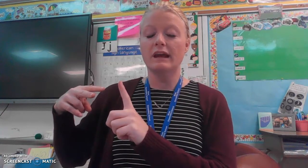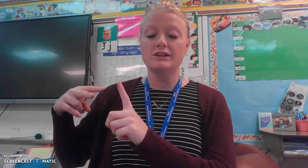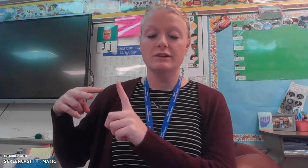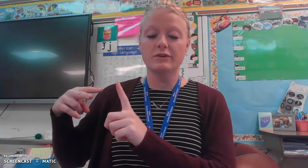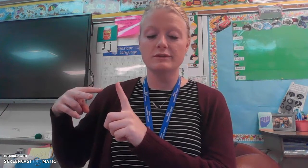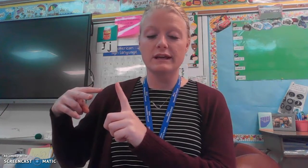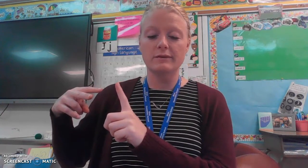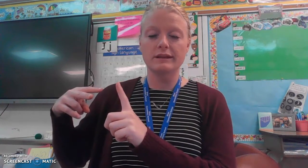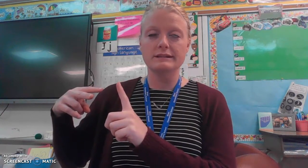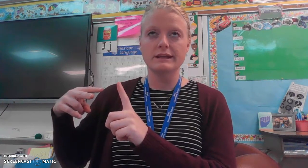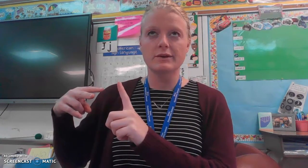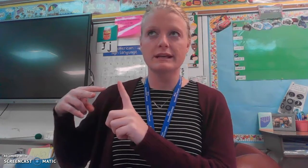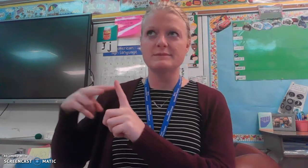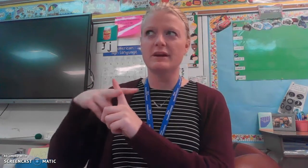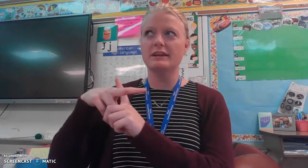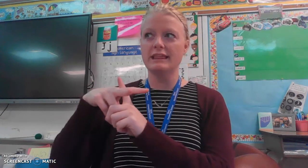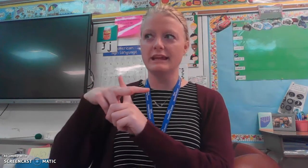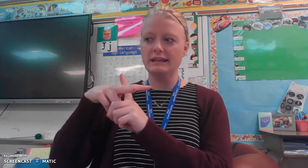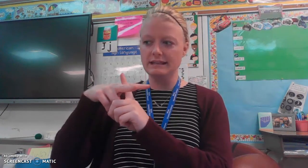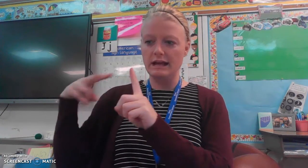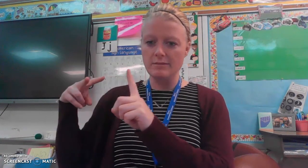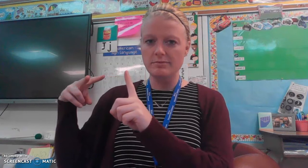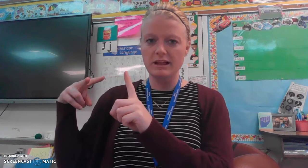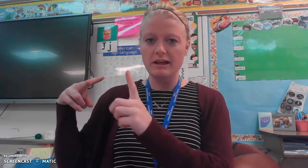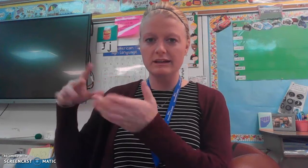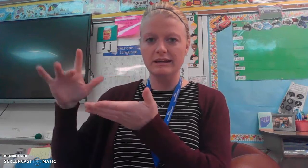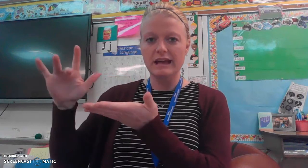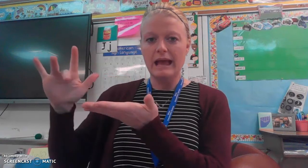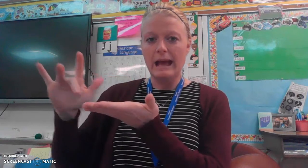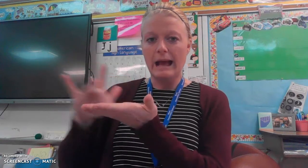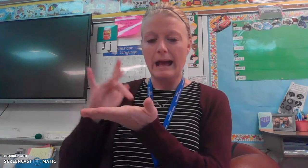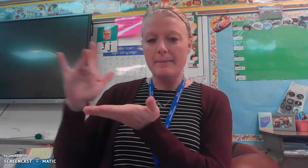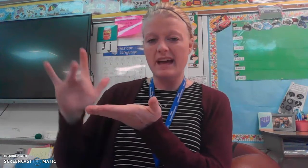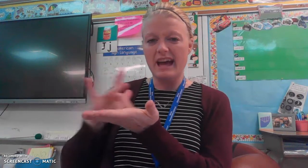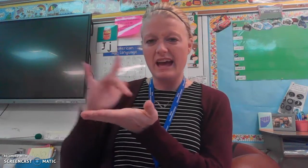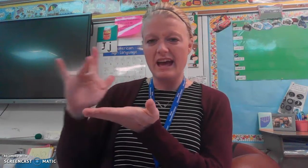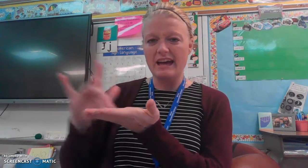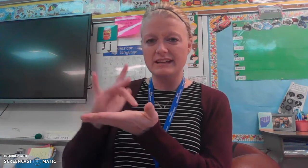I should have wrote down because I know I expounded. I think I did unplug, iPad,